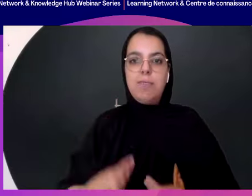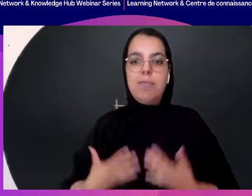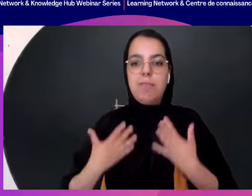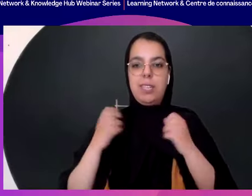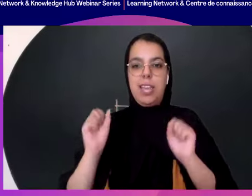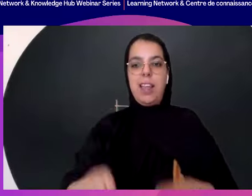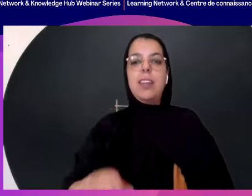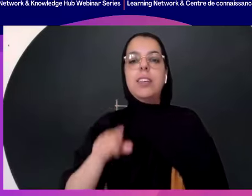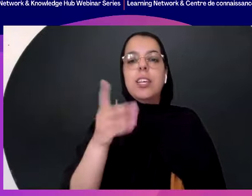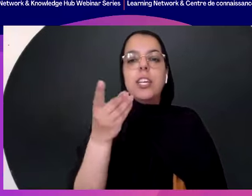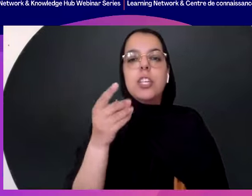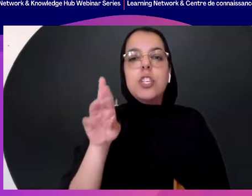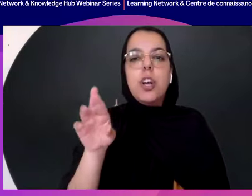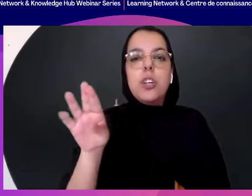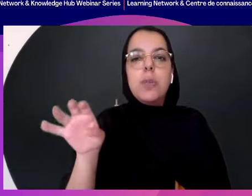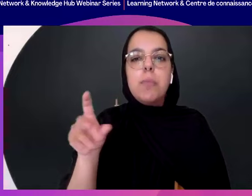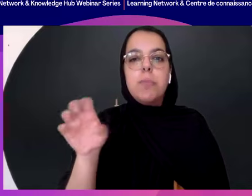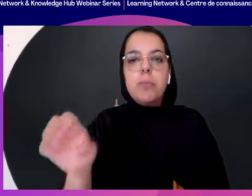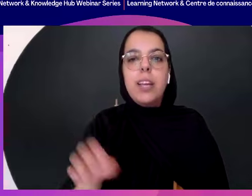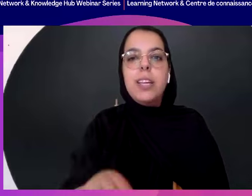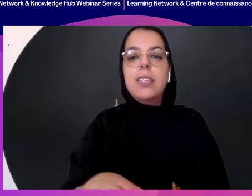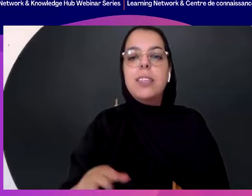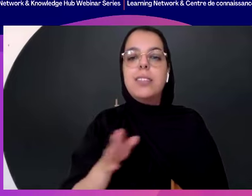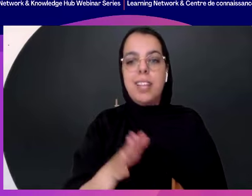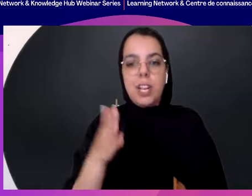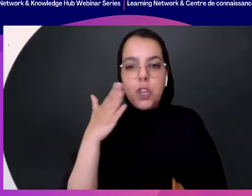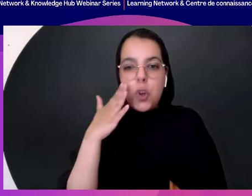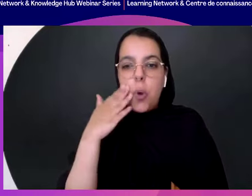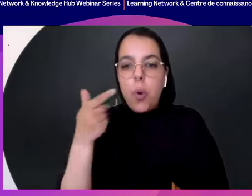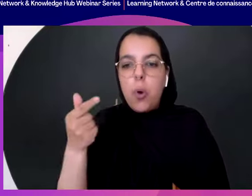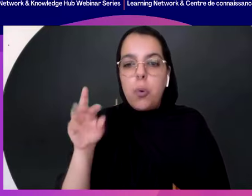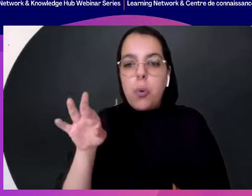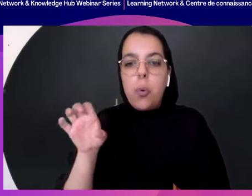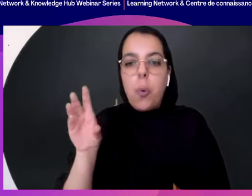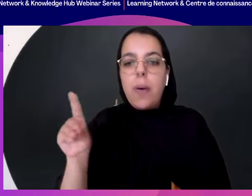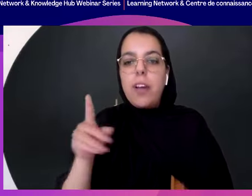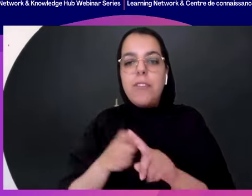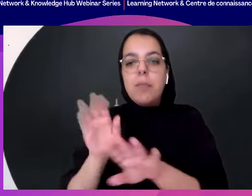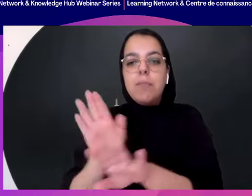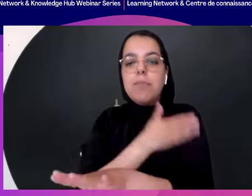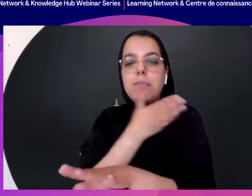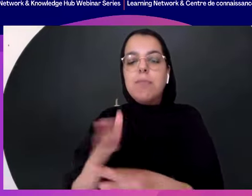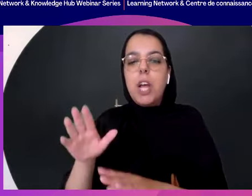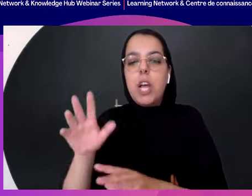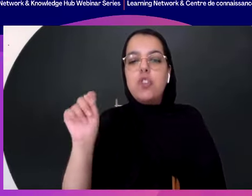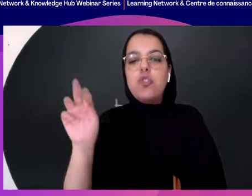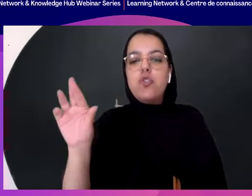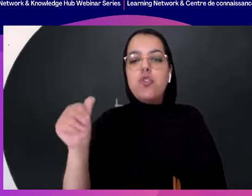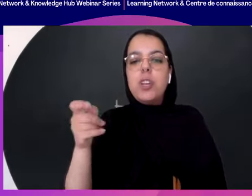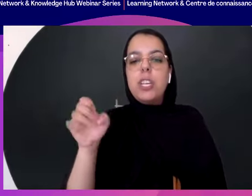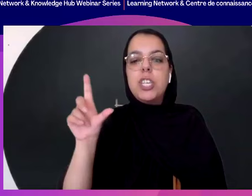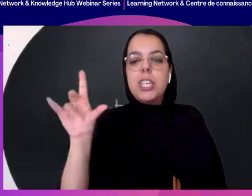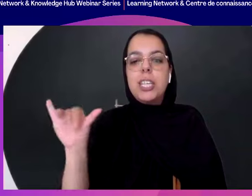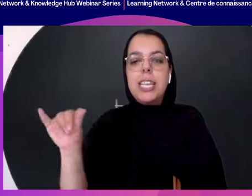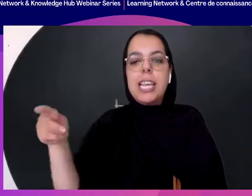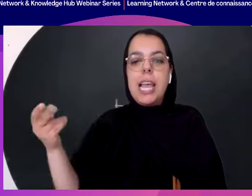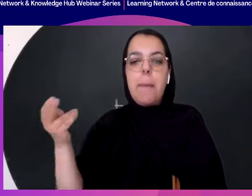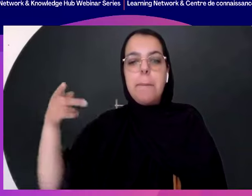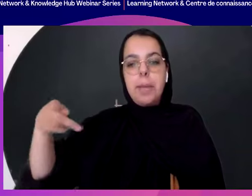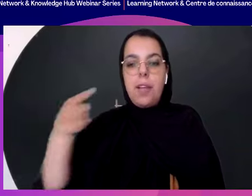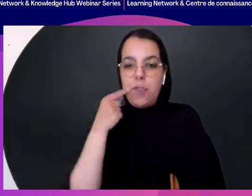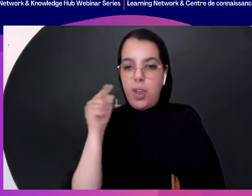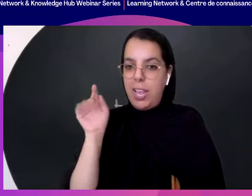course we know Gord from Tragically Hip. Also, residential schools and Indigenous peoples was an important